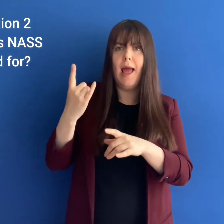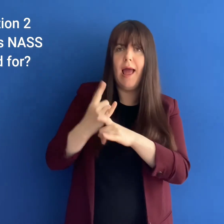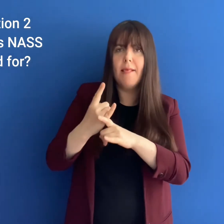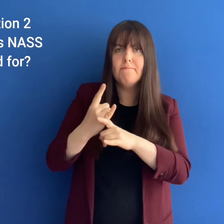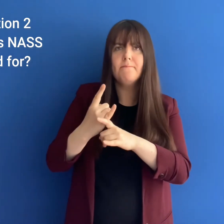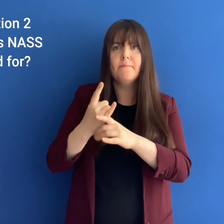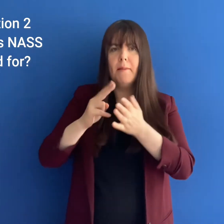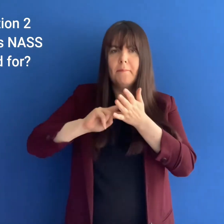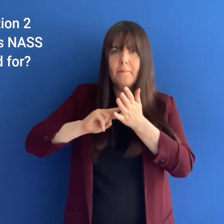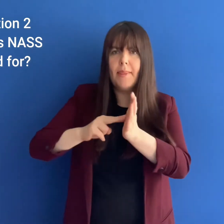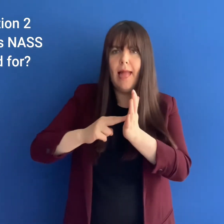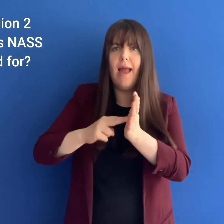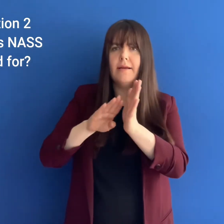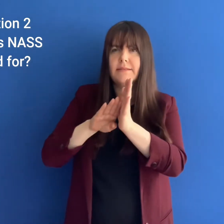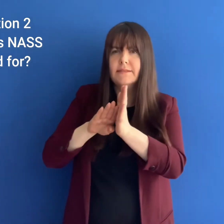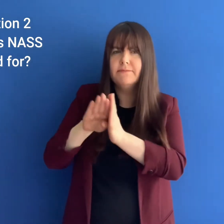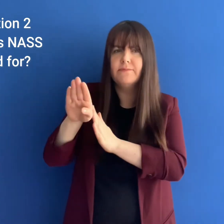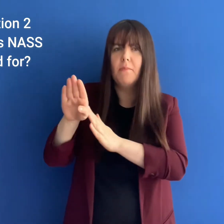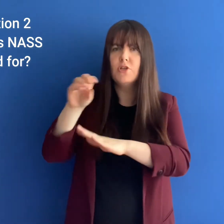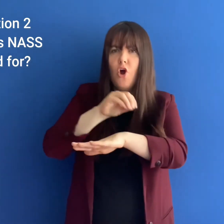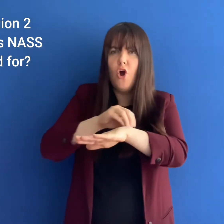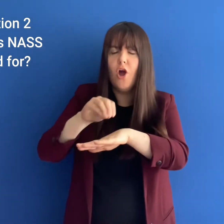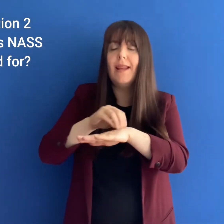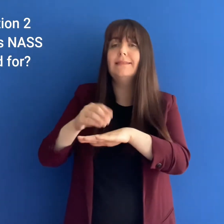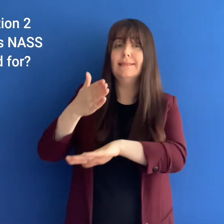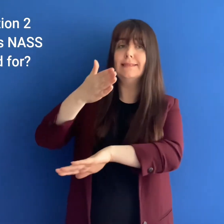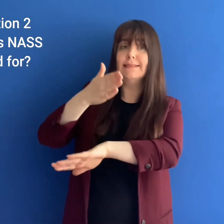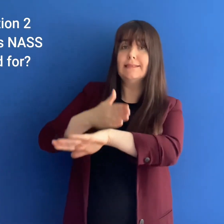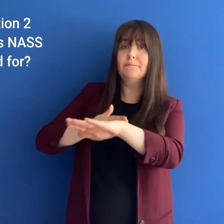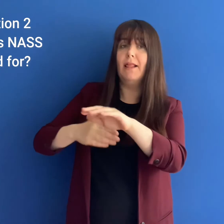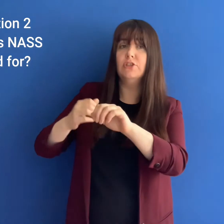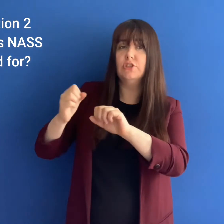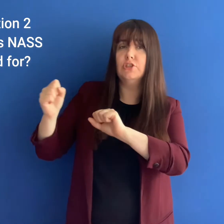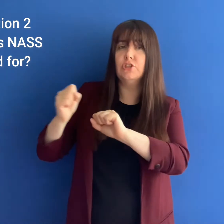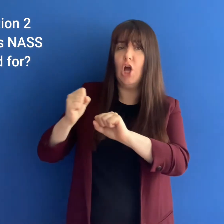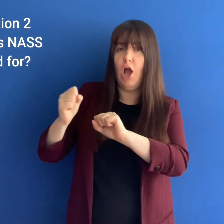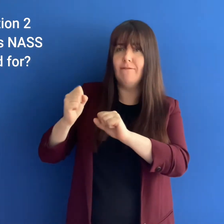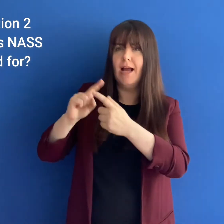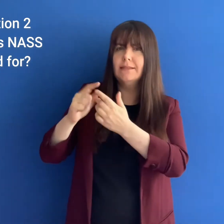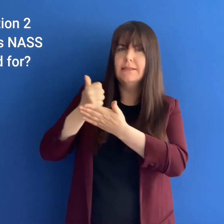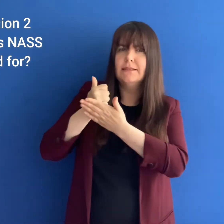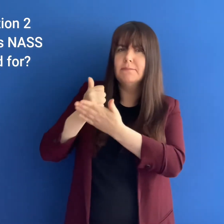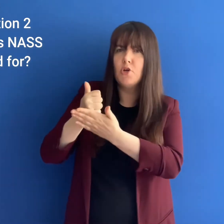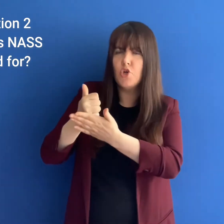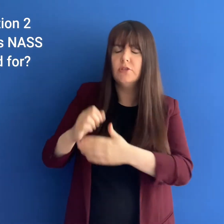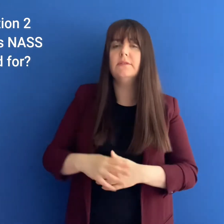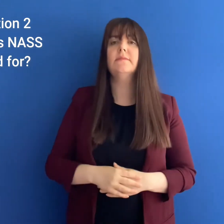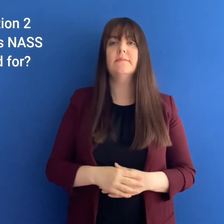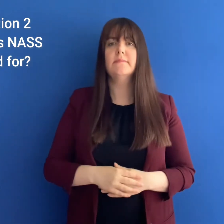NASS is used to help plan, develop and organise disability services and